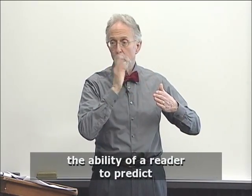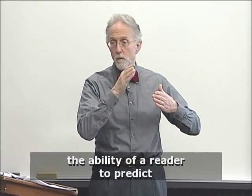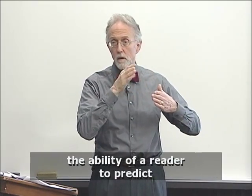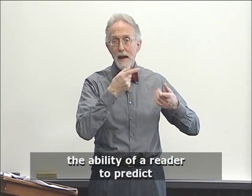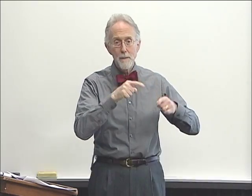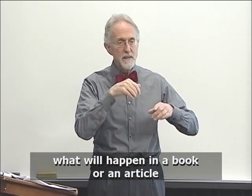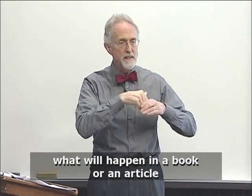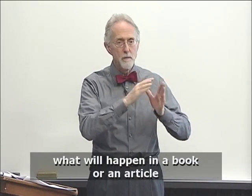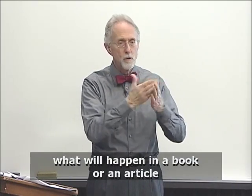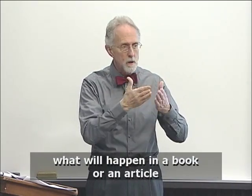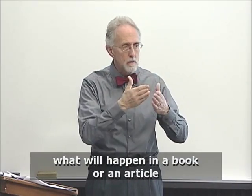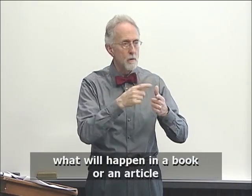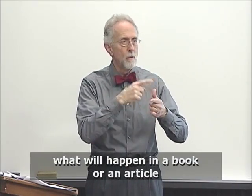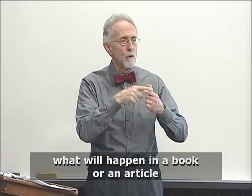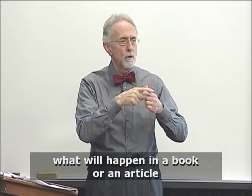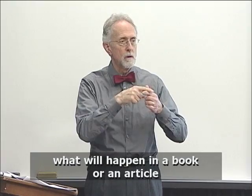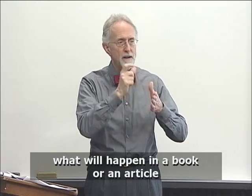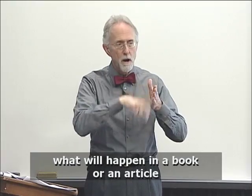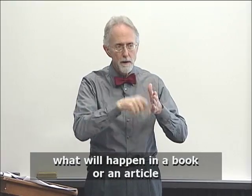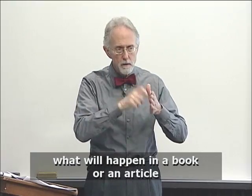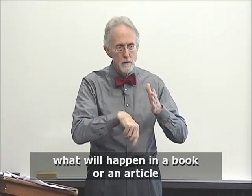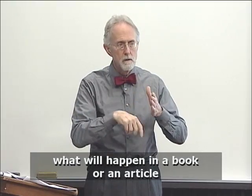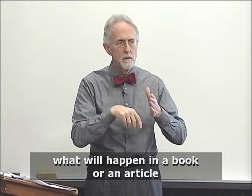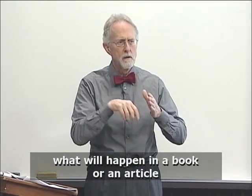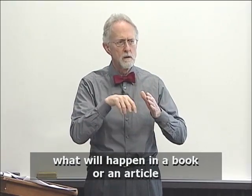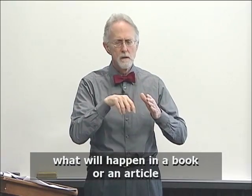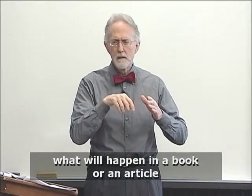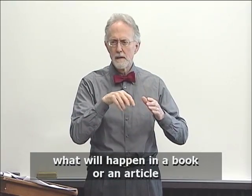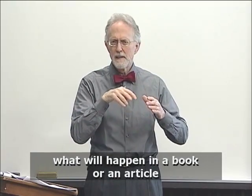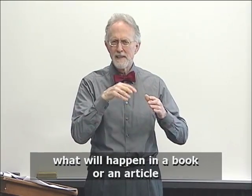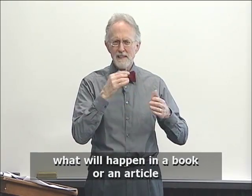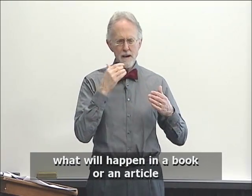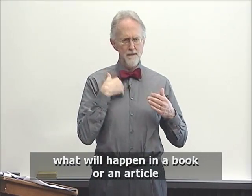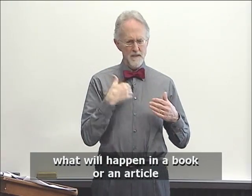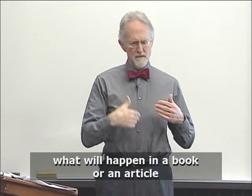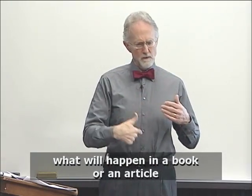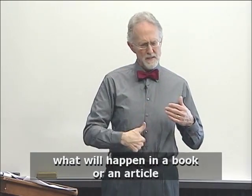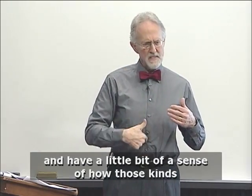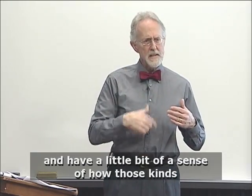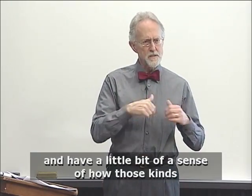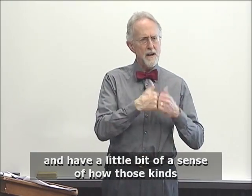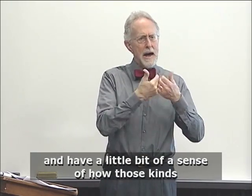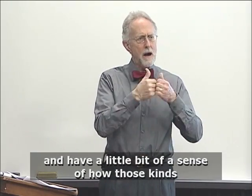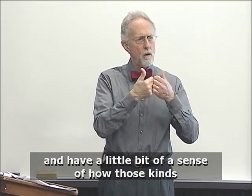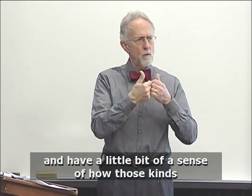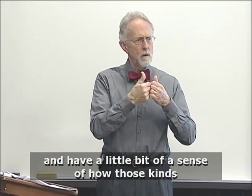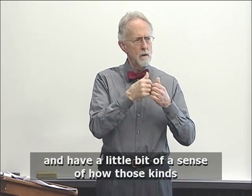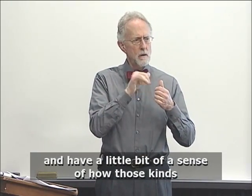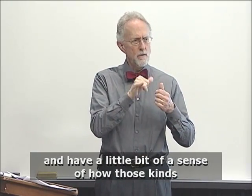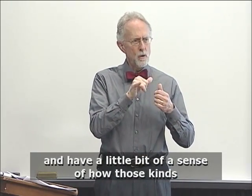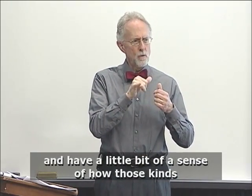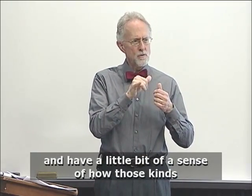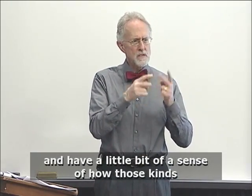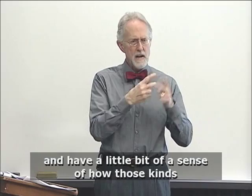will happen in a book or an article, and have a little bit of a sense of how those kinds